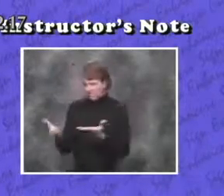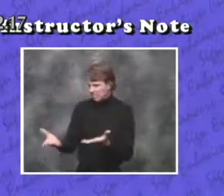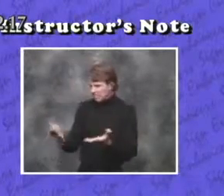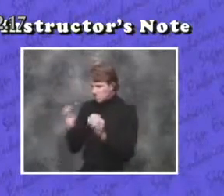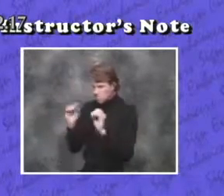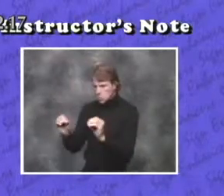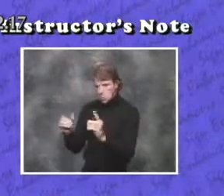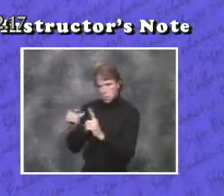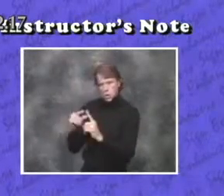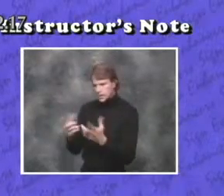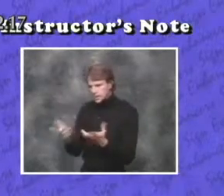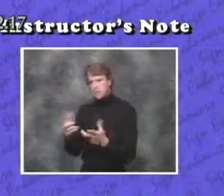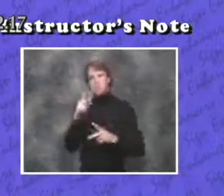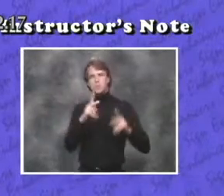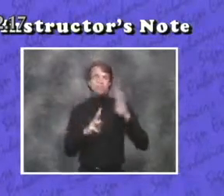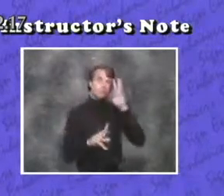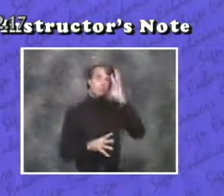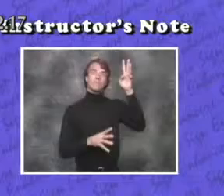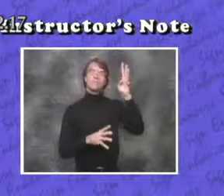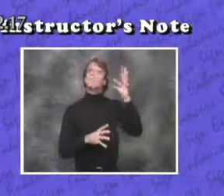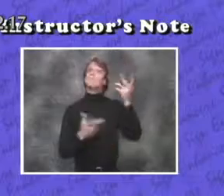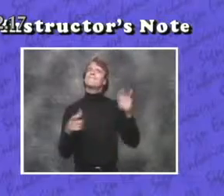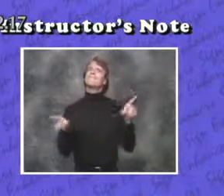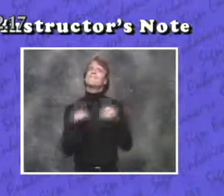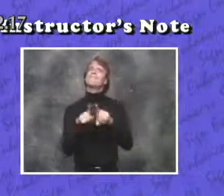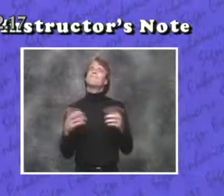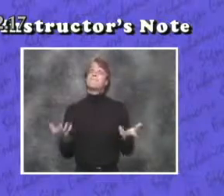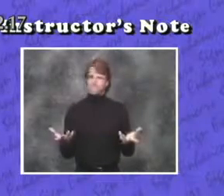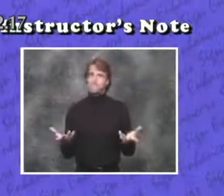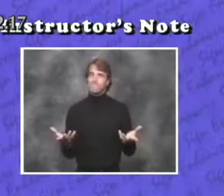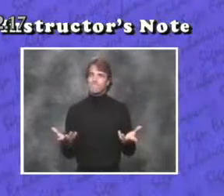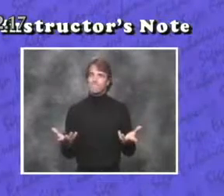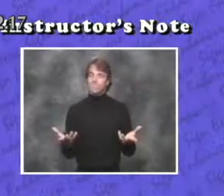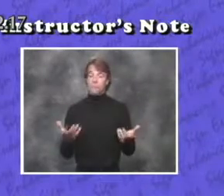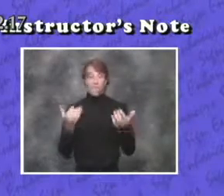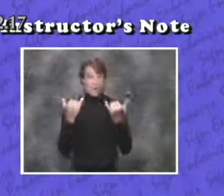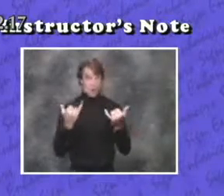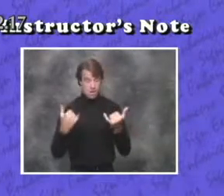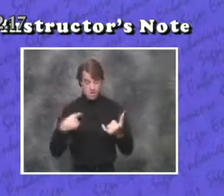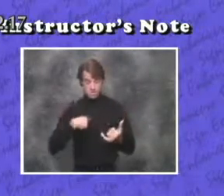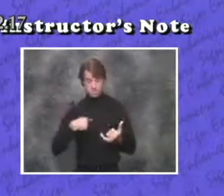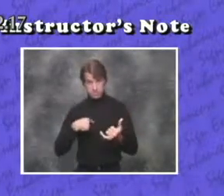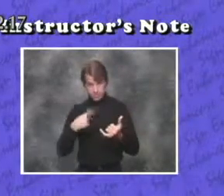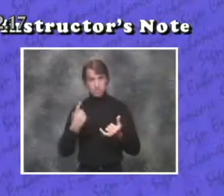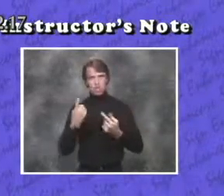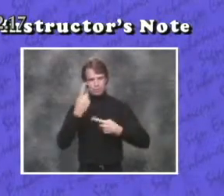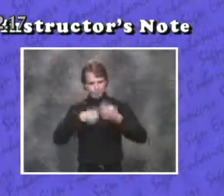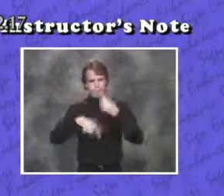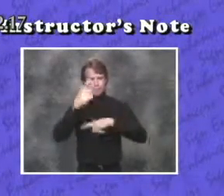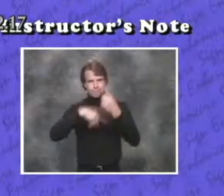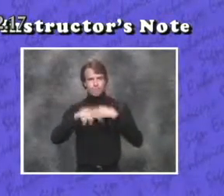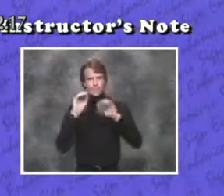concept. It's the same as any other language. Suppose there is a thing that there is no word for, a word is invented.